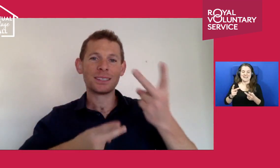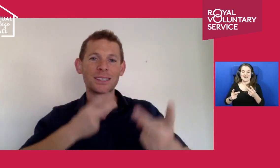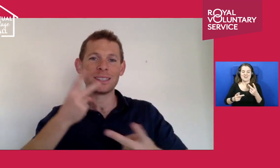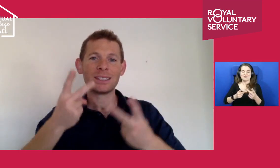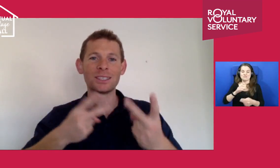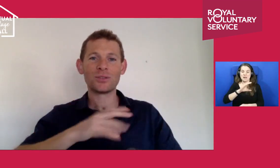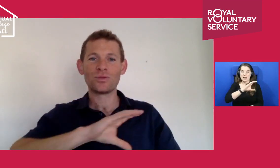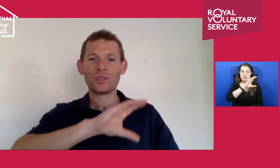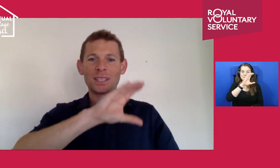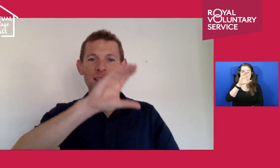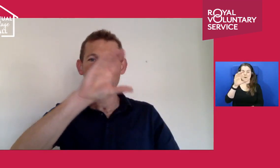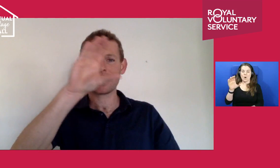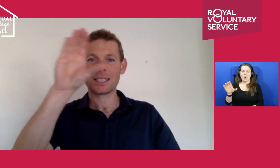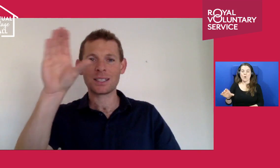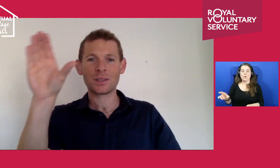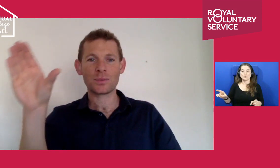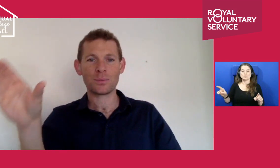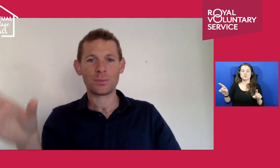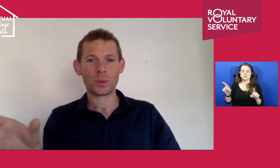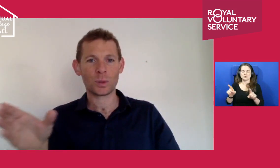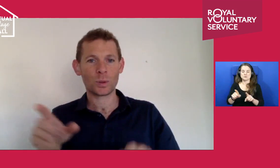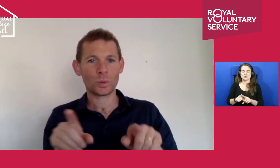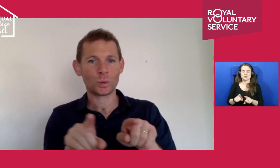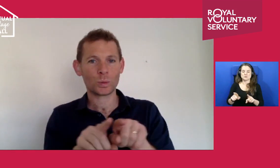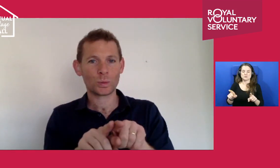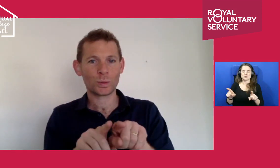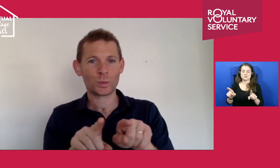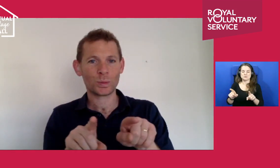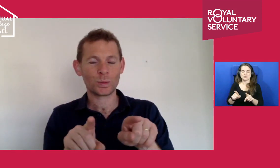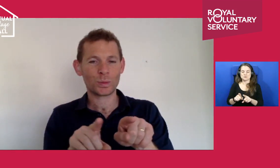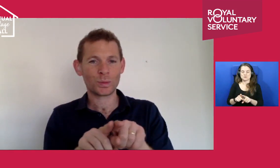a rainbow too.